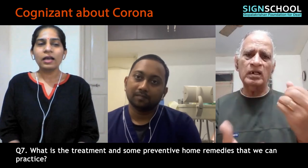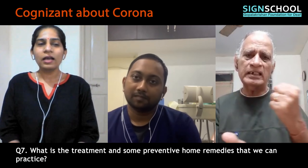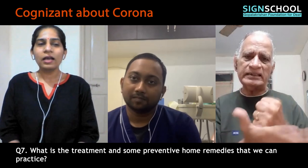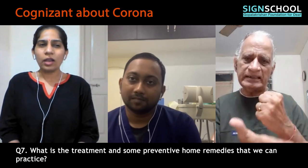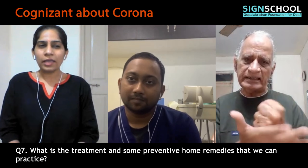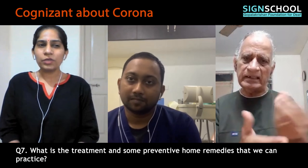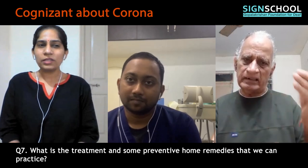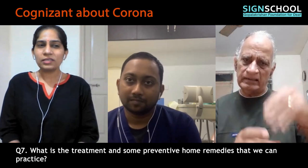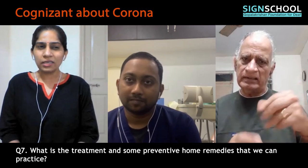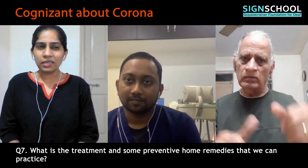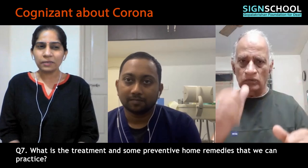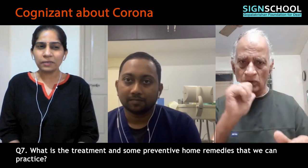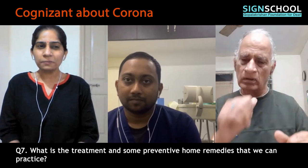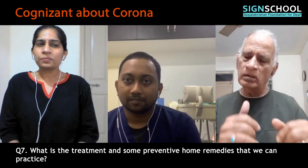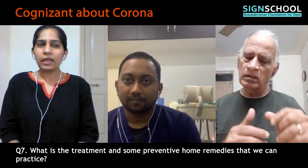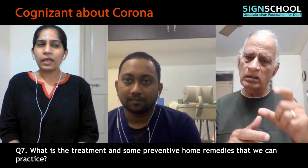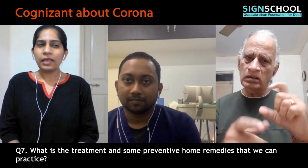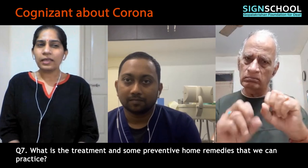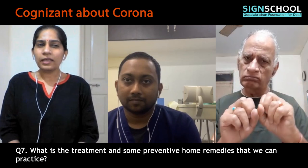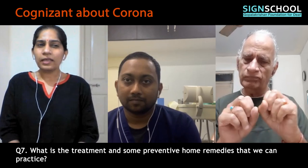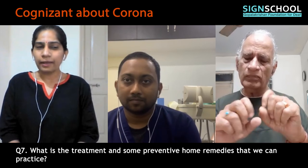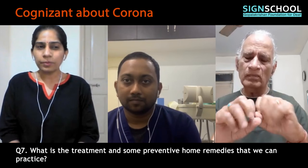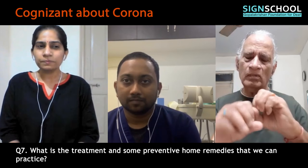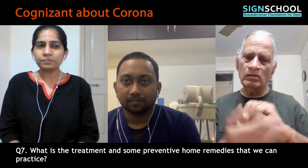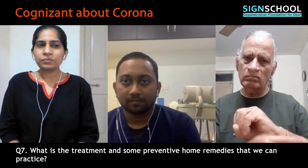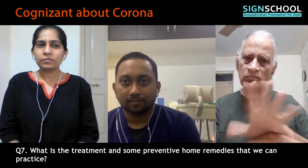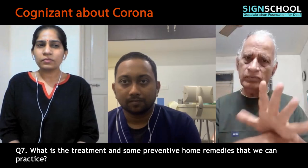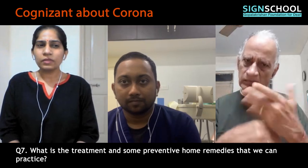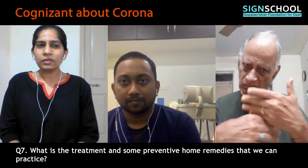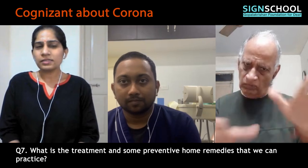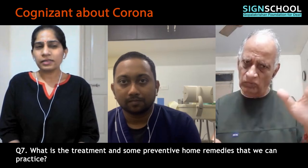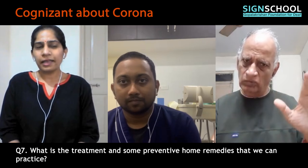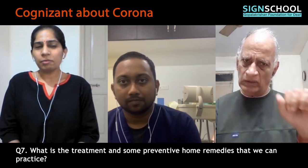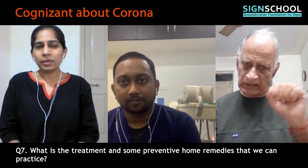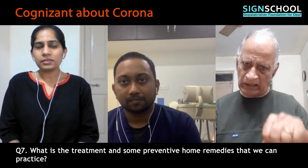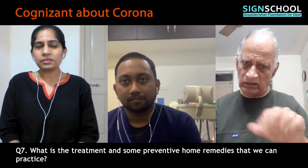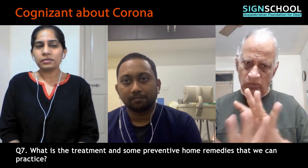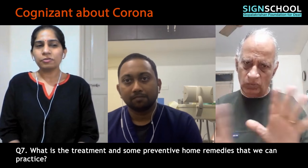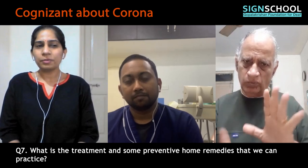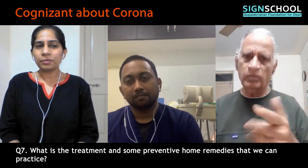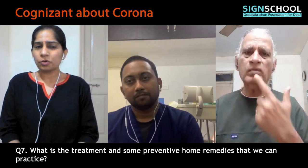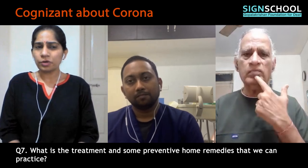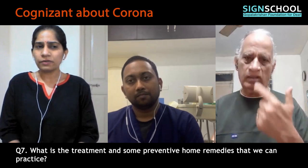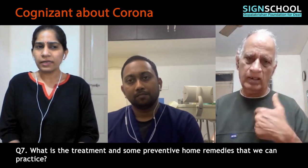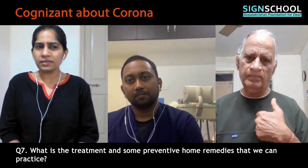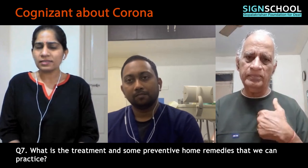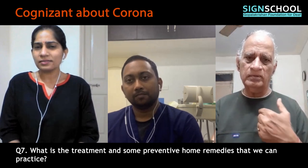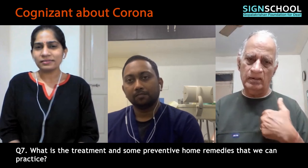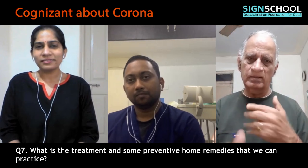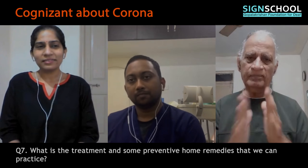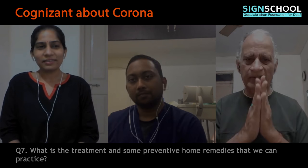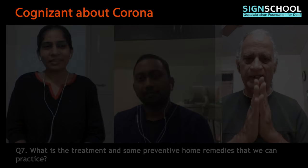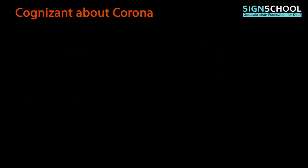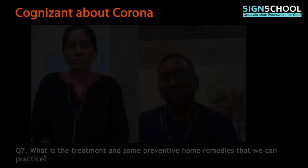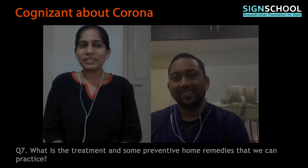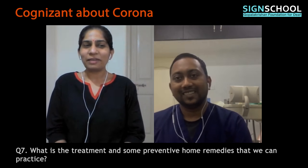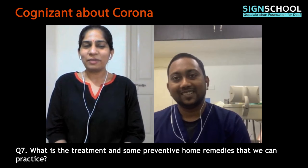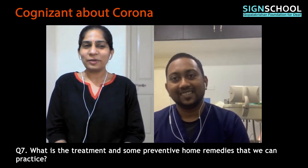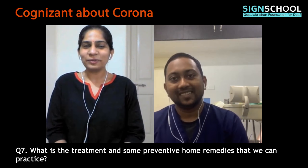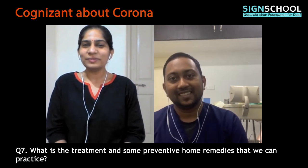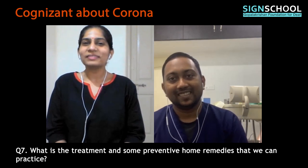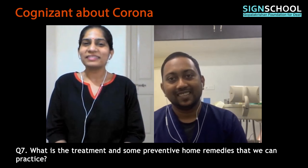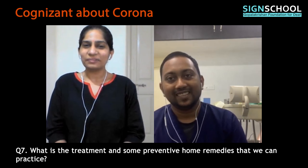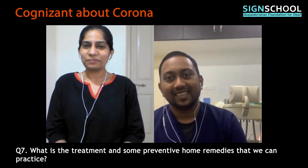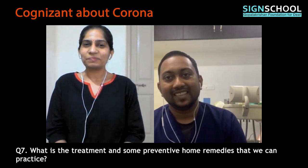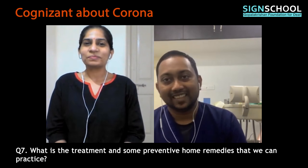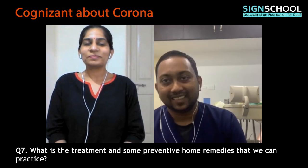ginger or lime with tea. Does that help? Does that help us from the coronavirus? Can you please let